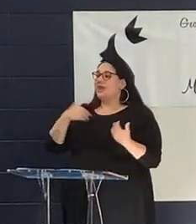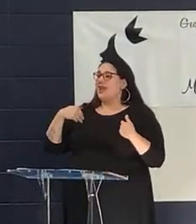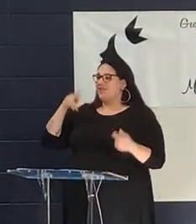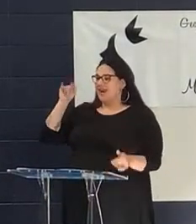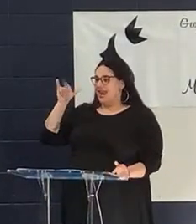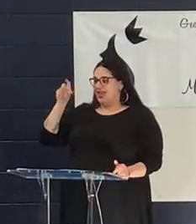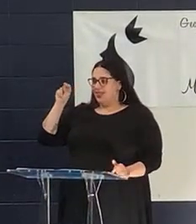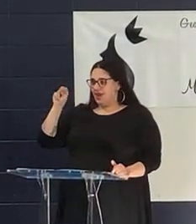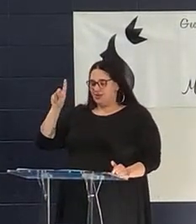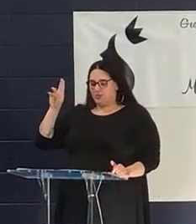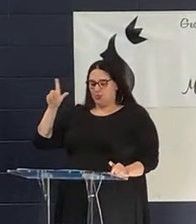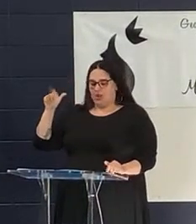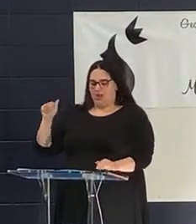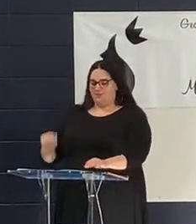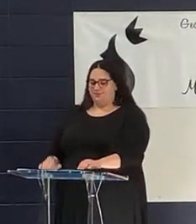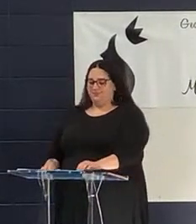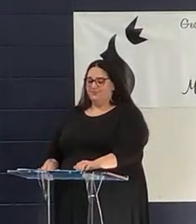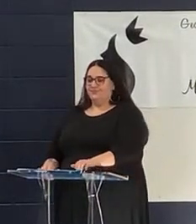Our next contestant is Kaylin Duma.